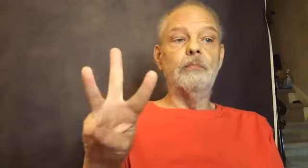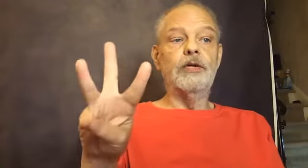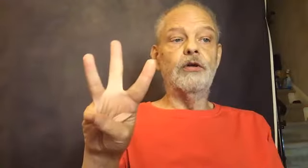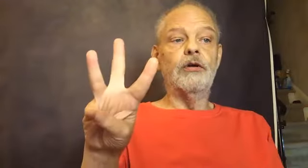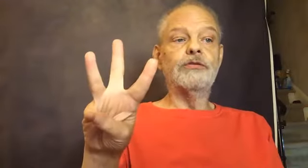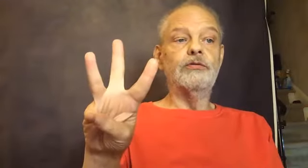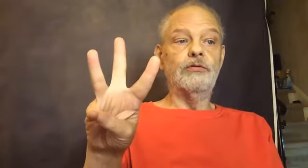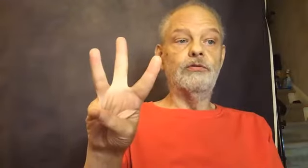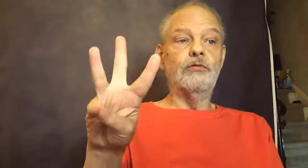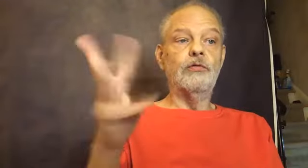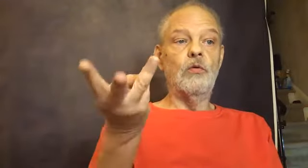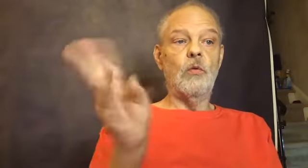But you can also do why.